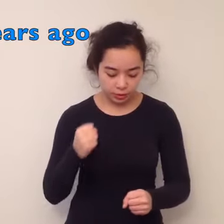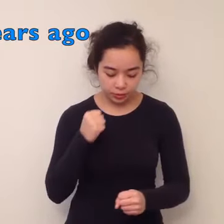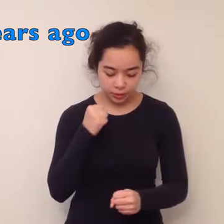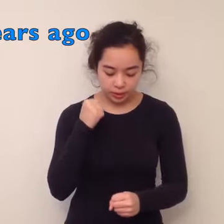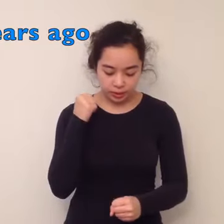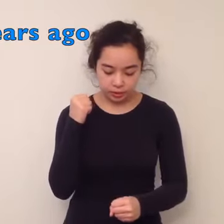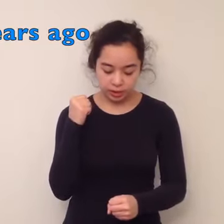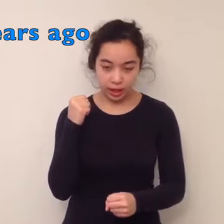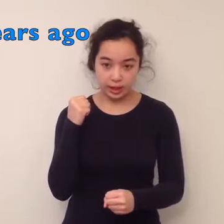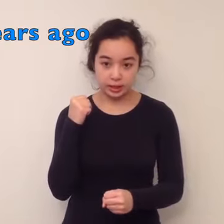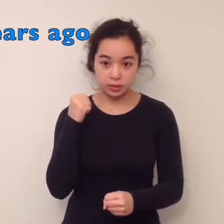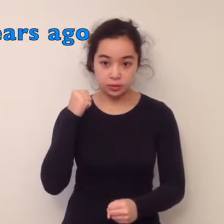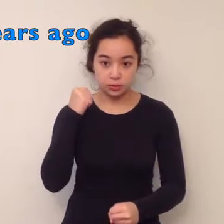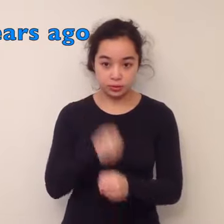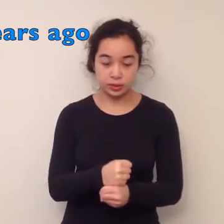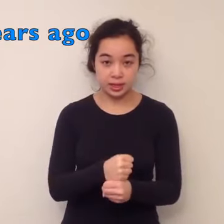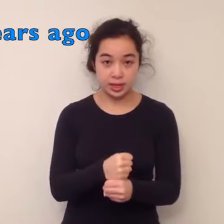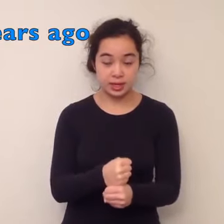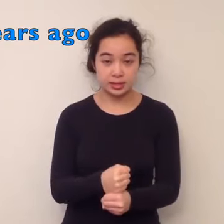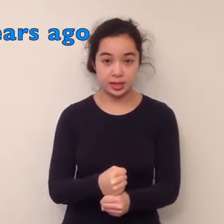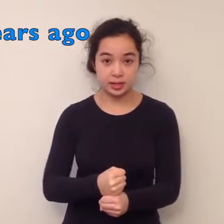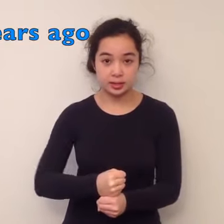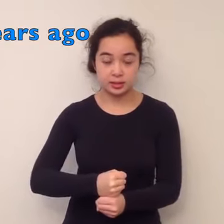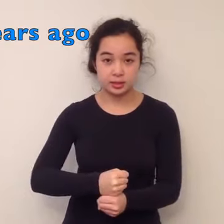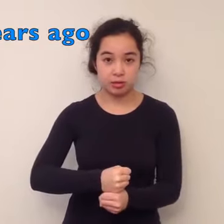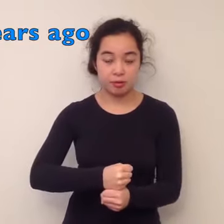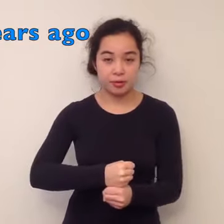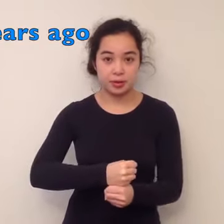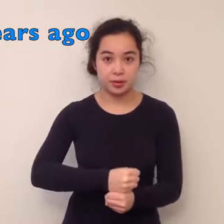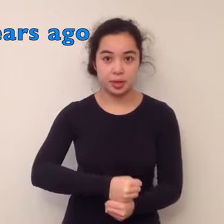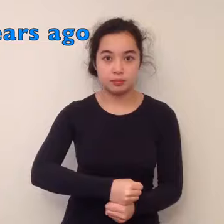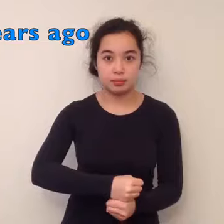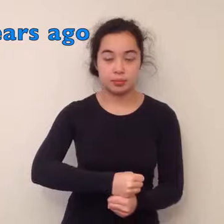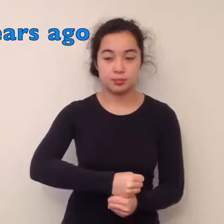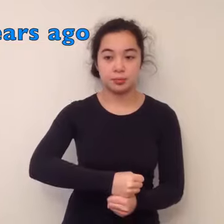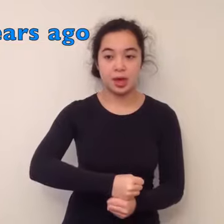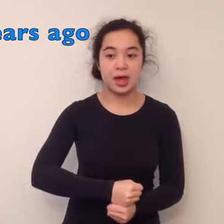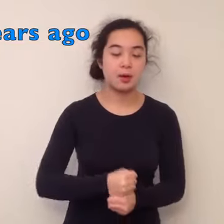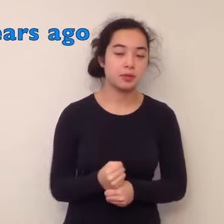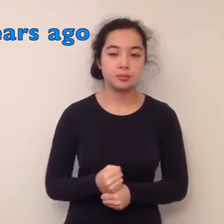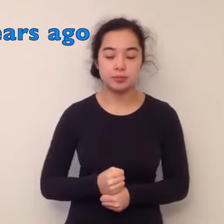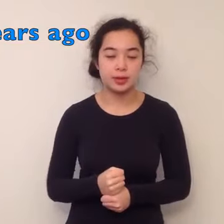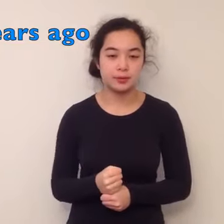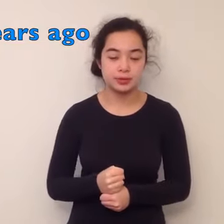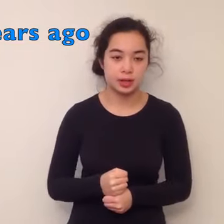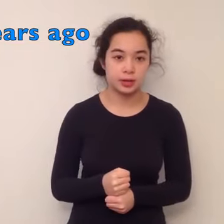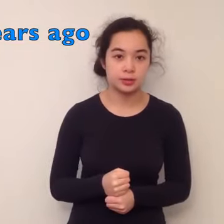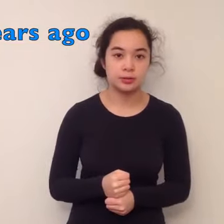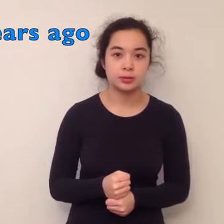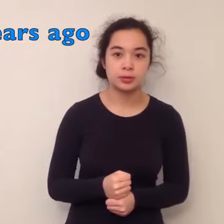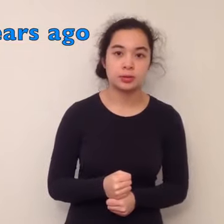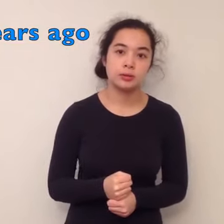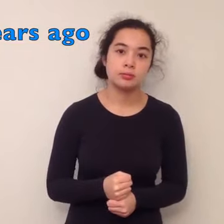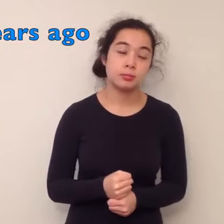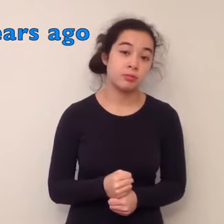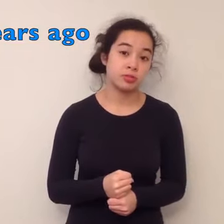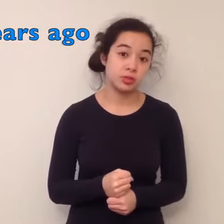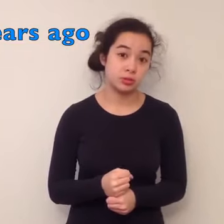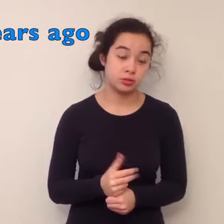you take your year sign and then put however number of years ago, for instance